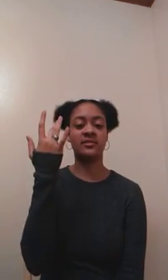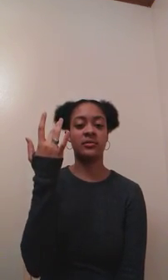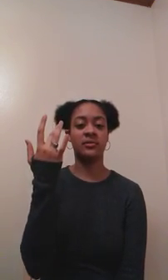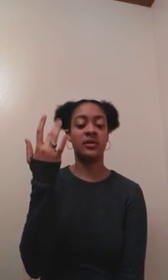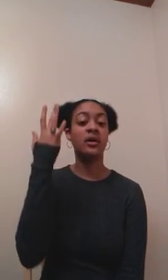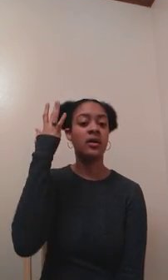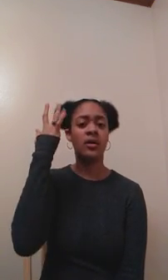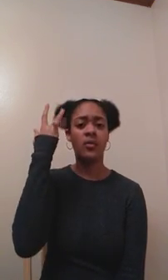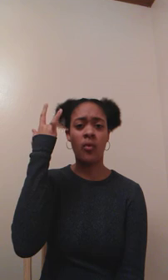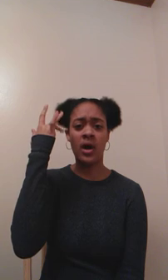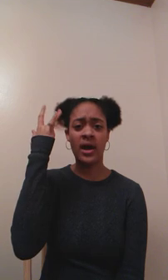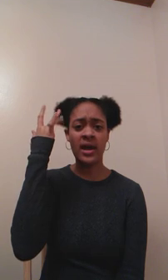So, why,